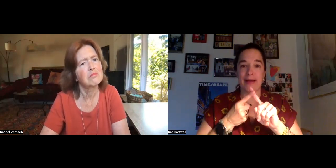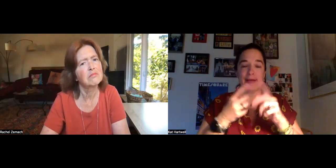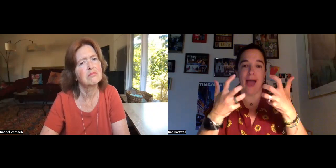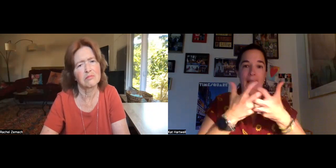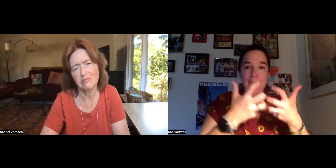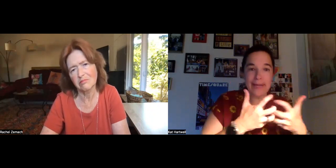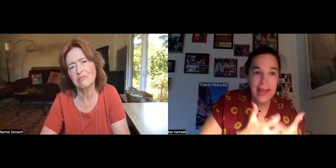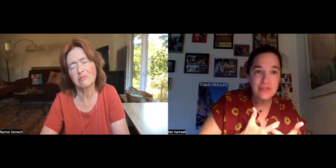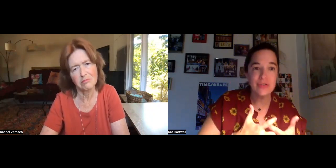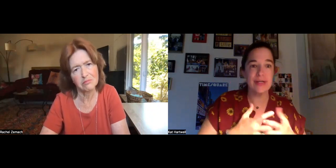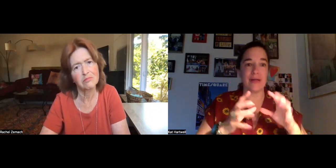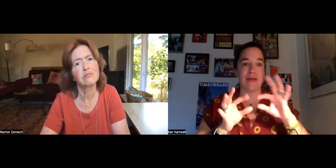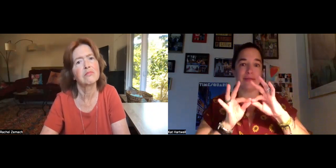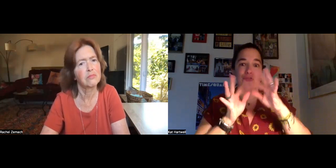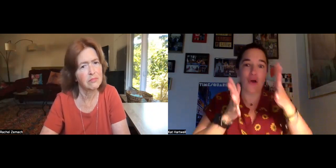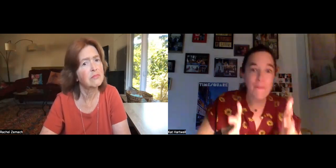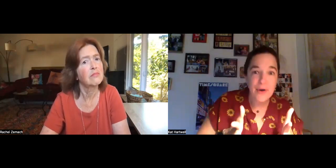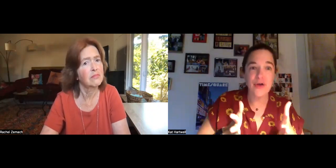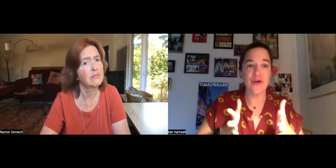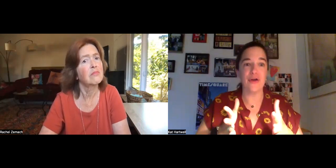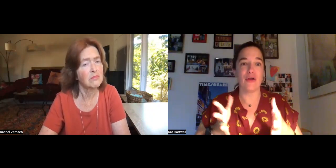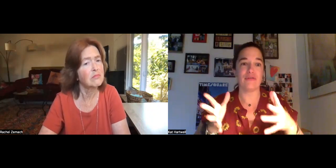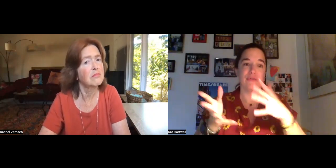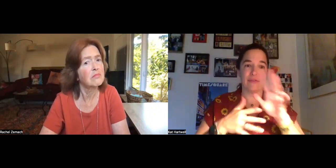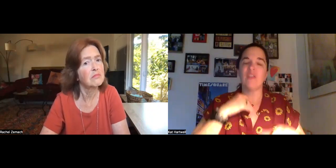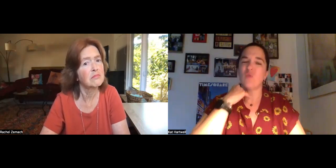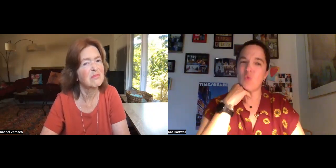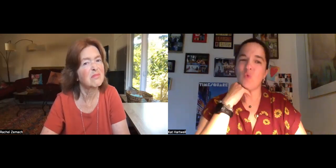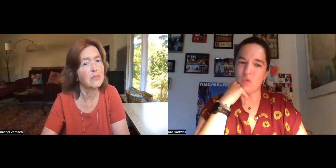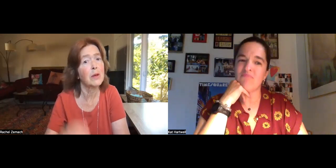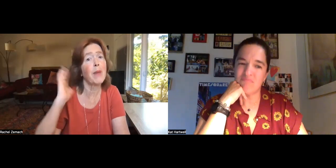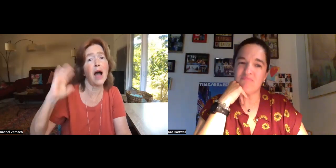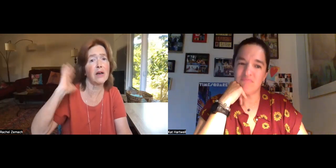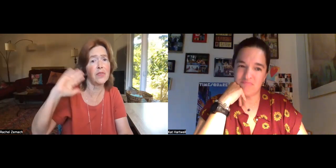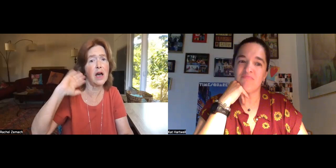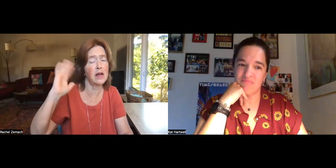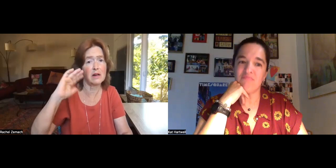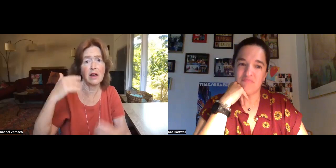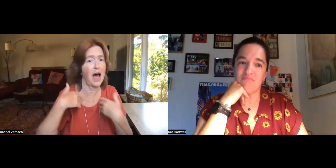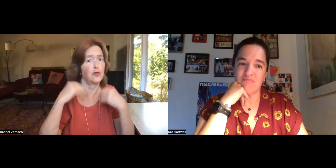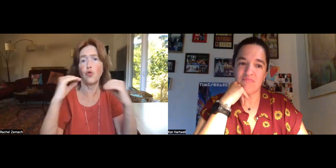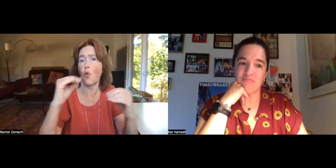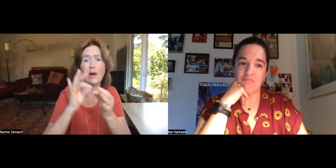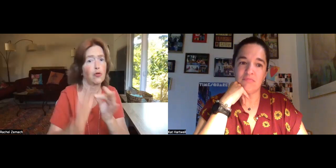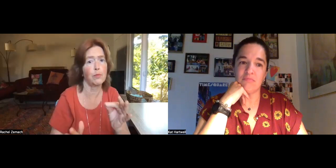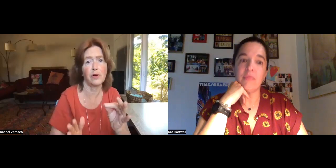something, accommodation, interpreter. Back then, had no interpreter.